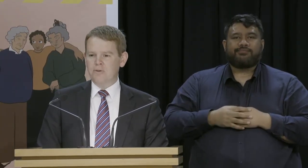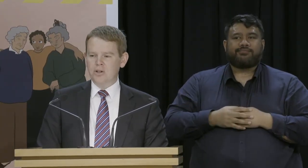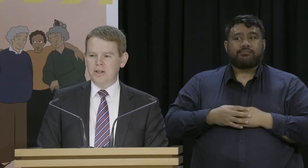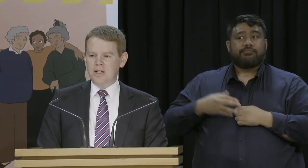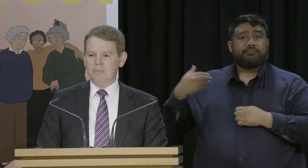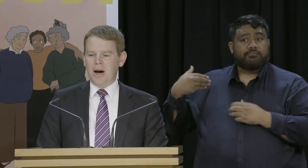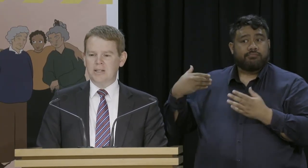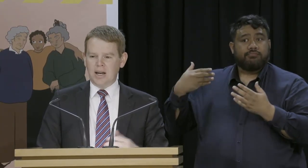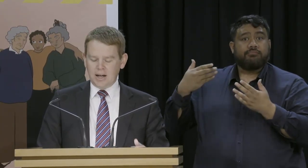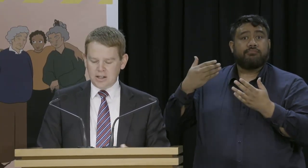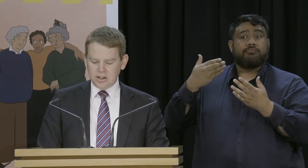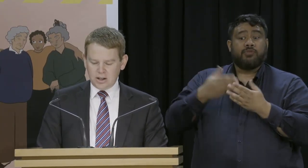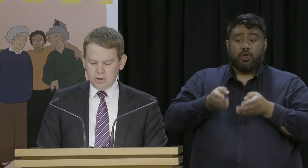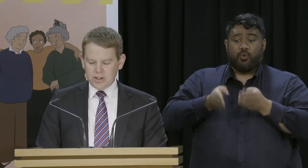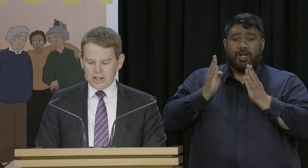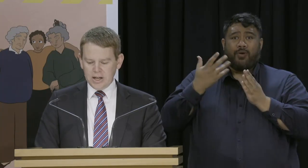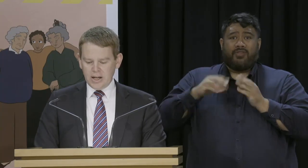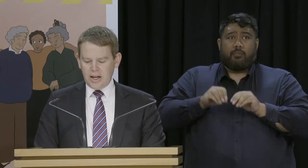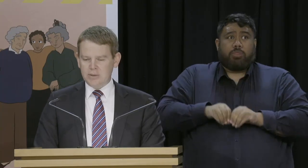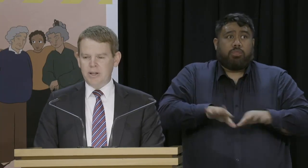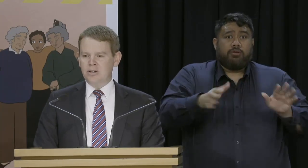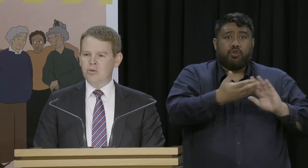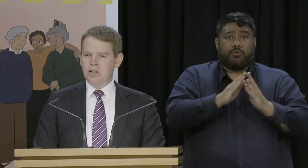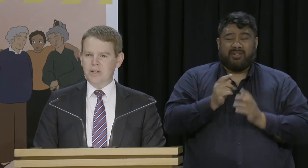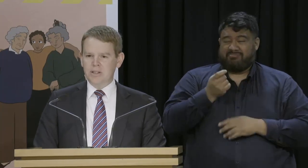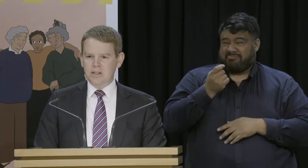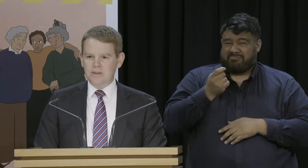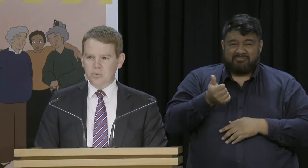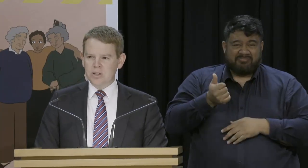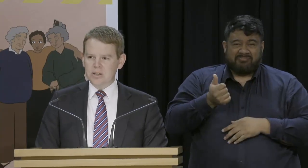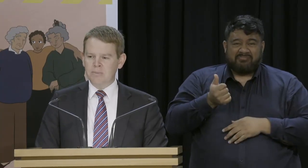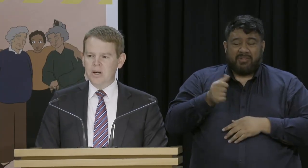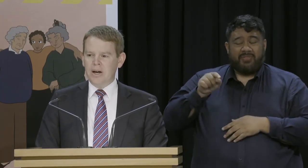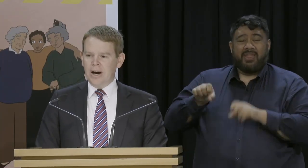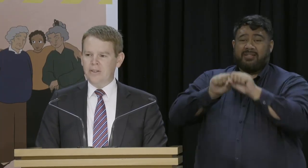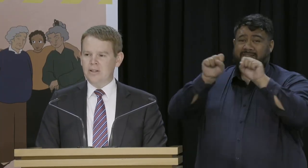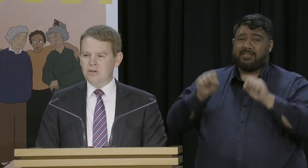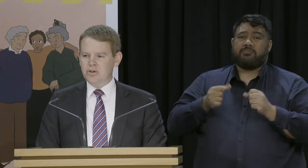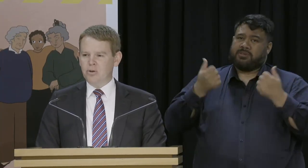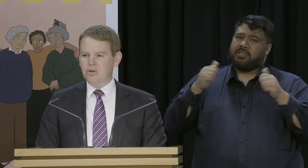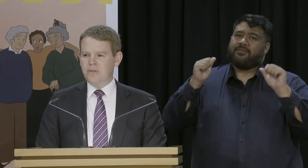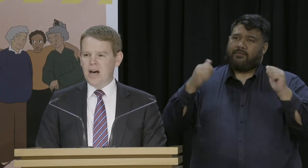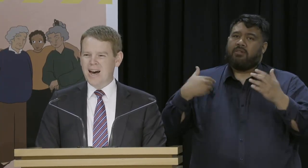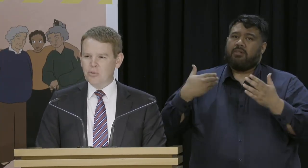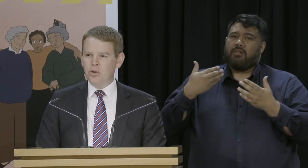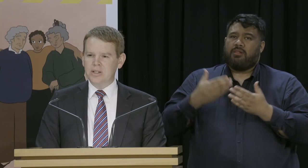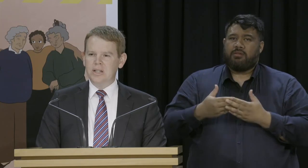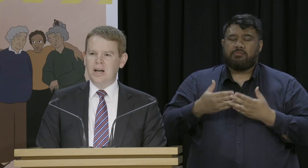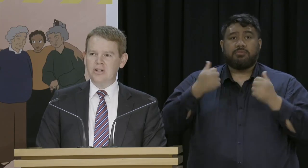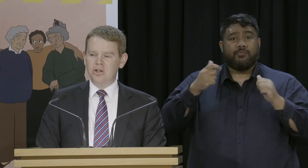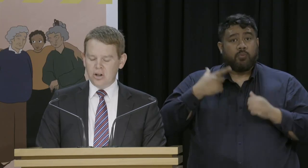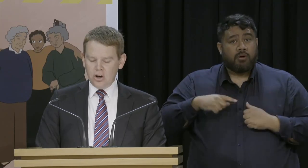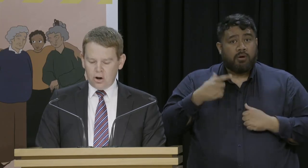of COVID-19 passing out into the community. It has been an incredibly successful system, and that is the result of the hard work